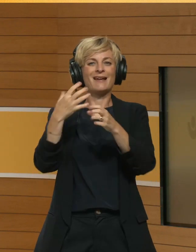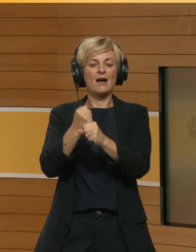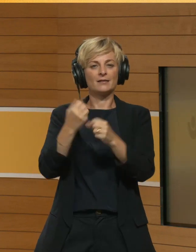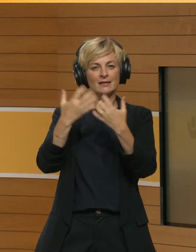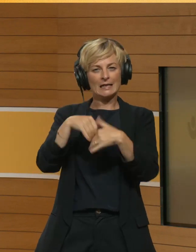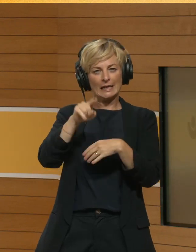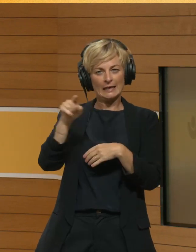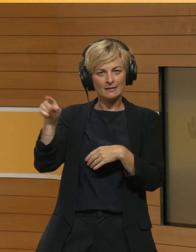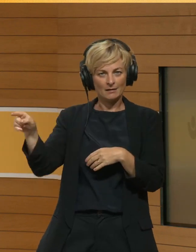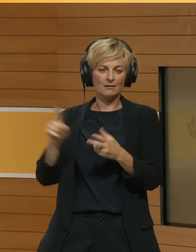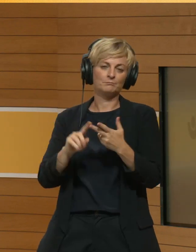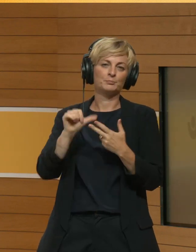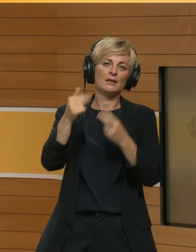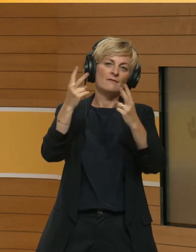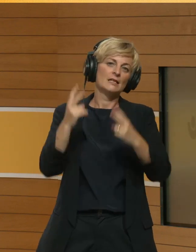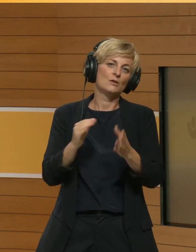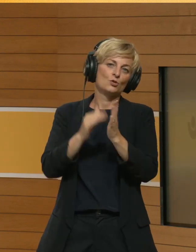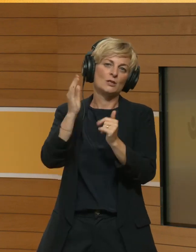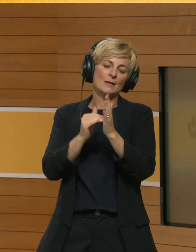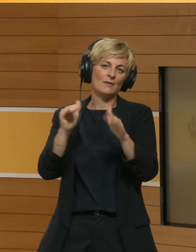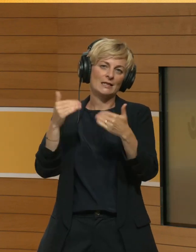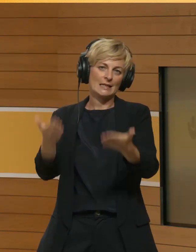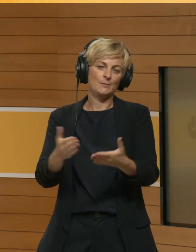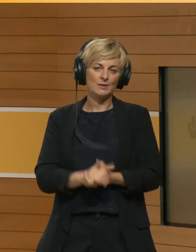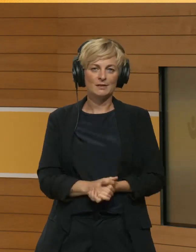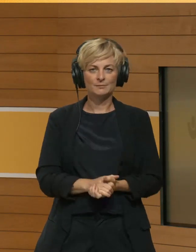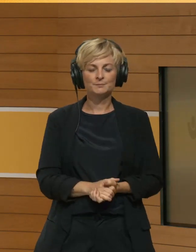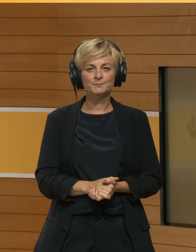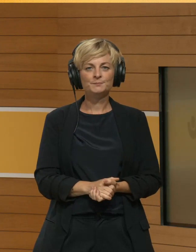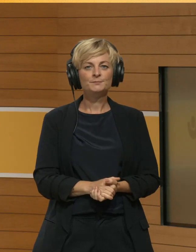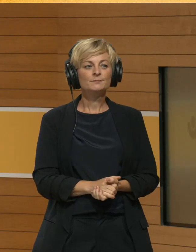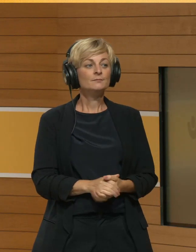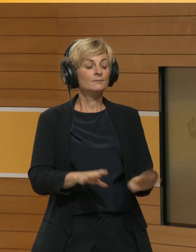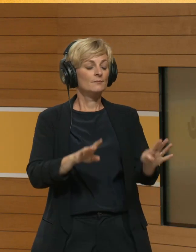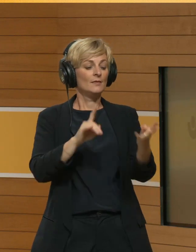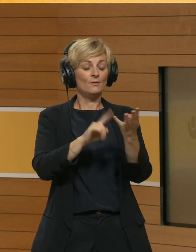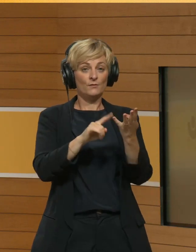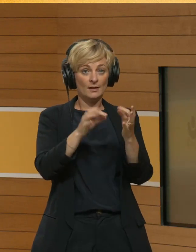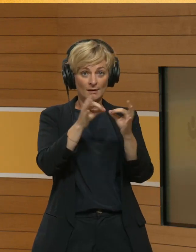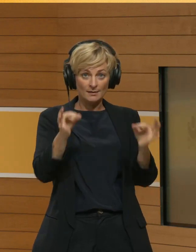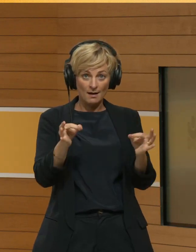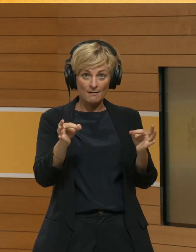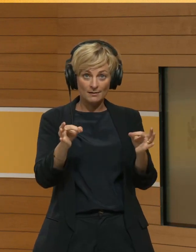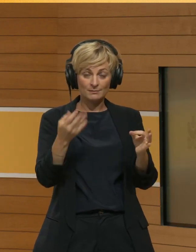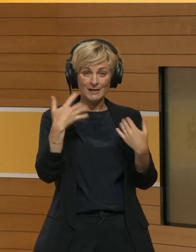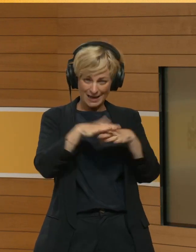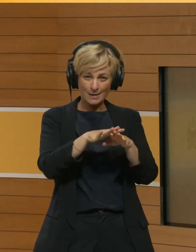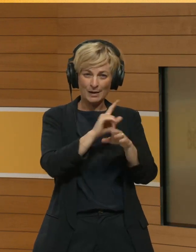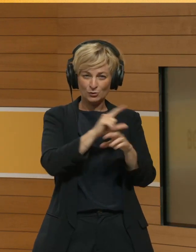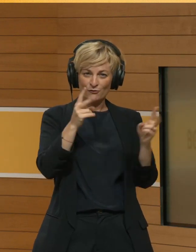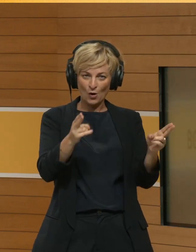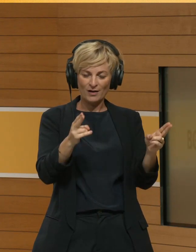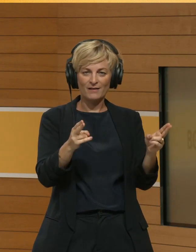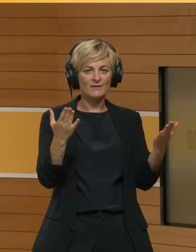of the onboarding week is for reflection and feedback. And for that, we designed a little world cafe.